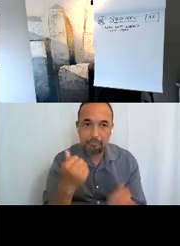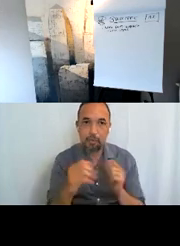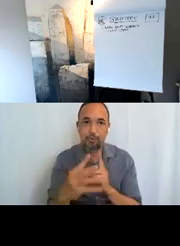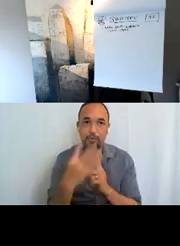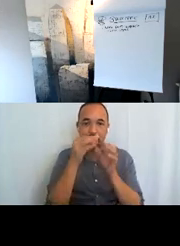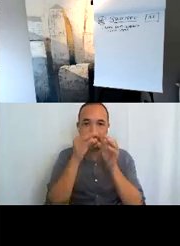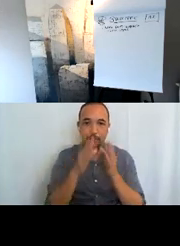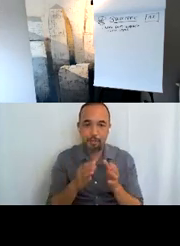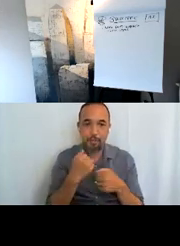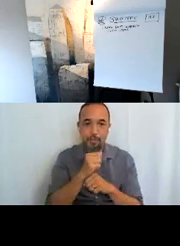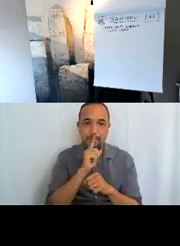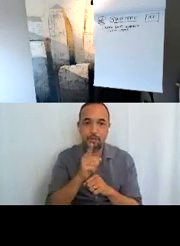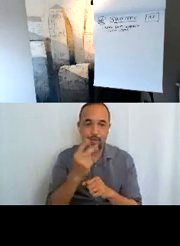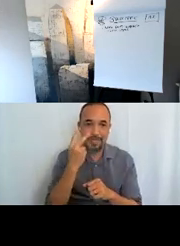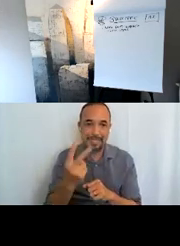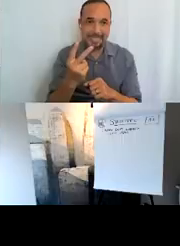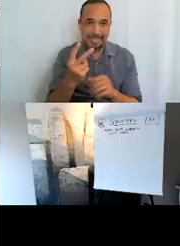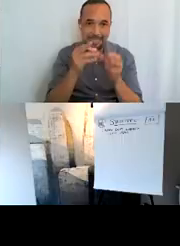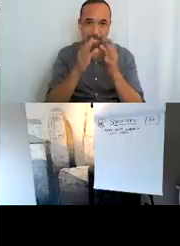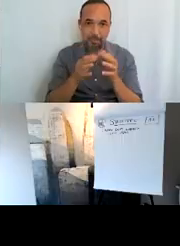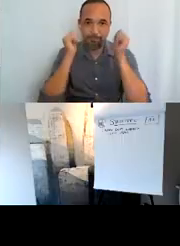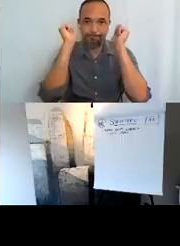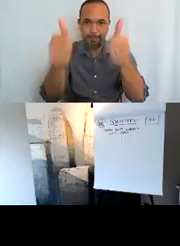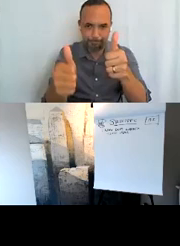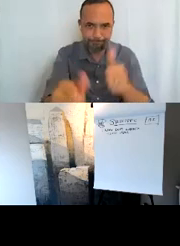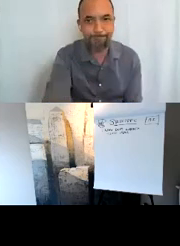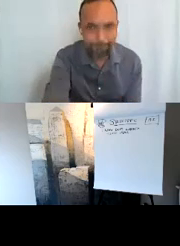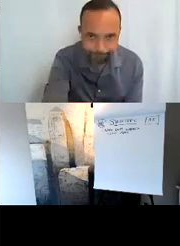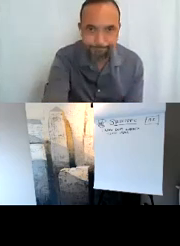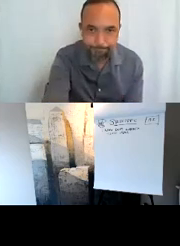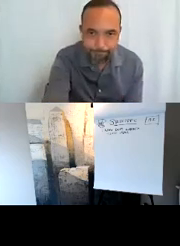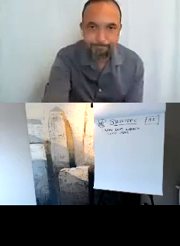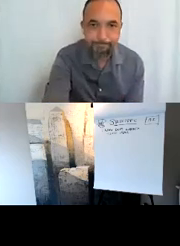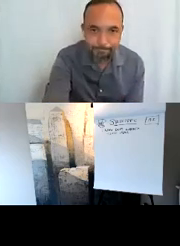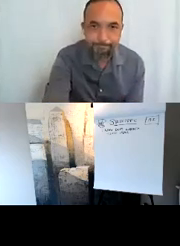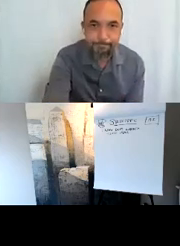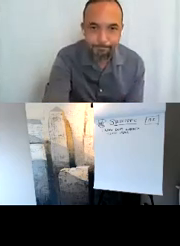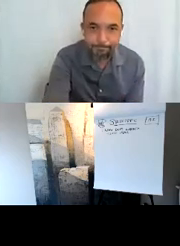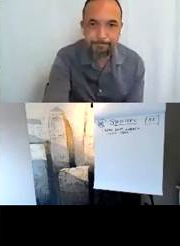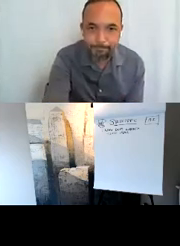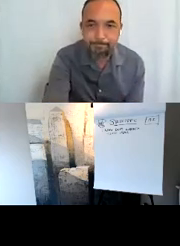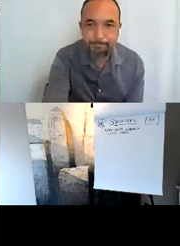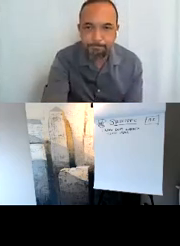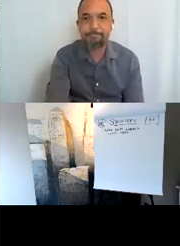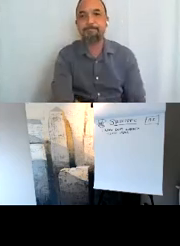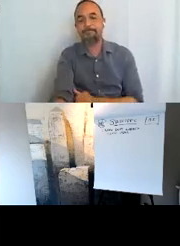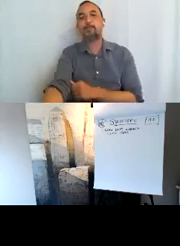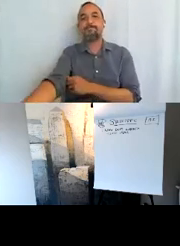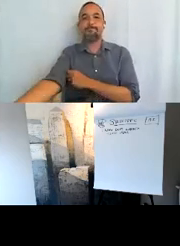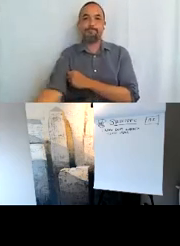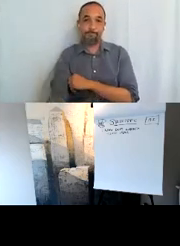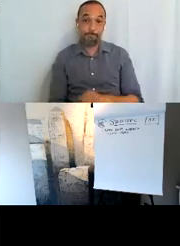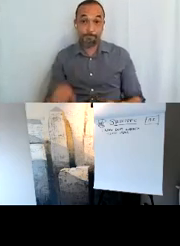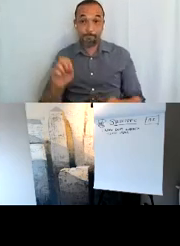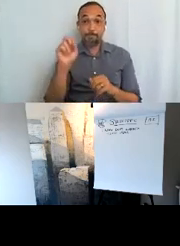Let me see if I can spotlight. Hold on. Sorry, I'm just spotlight for everyone. Here we go. There we go. Awesome. All right. So this